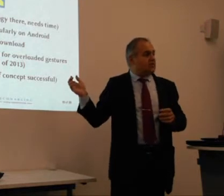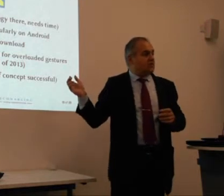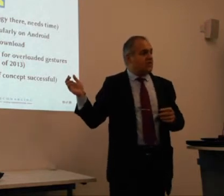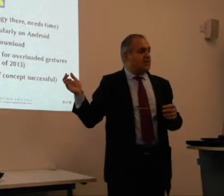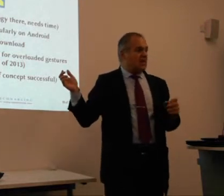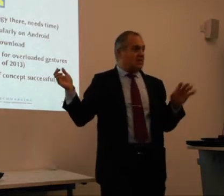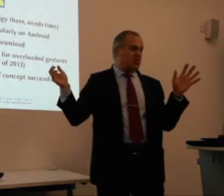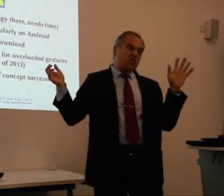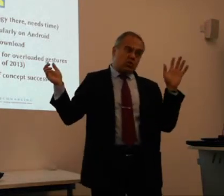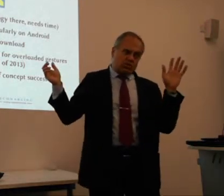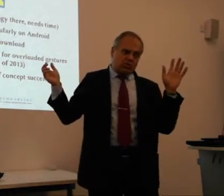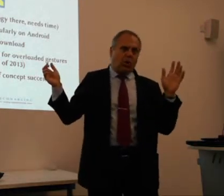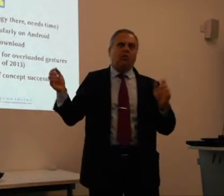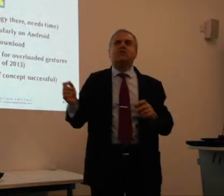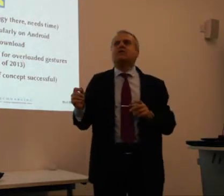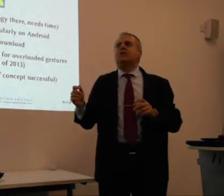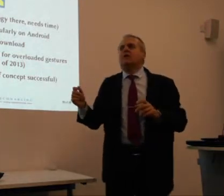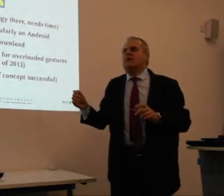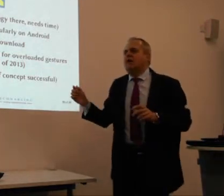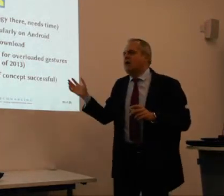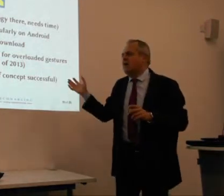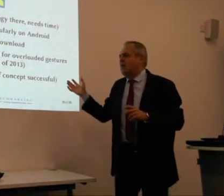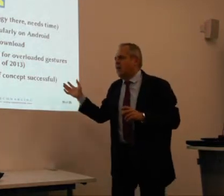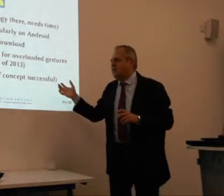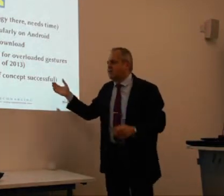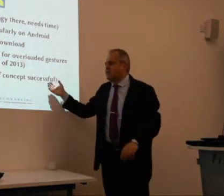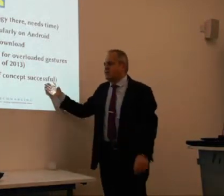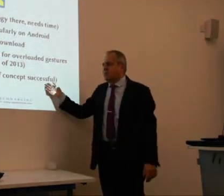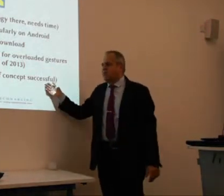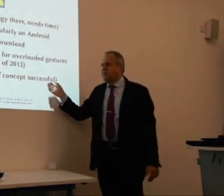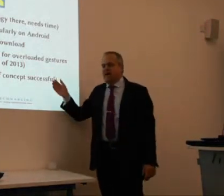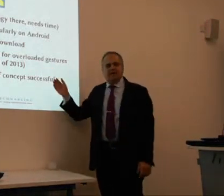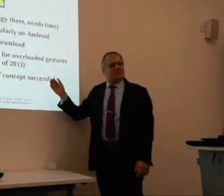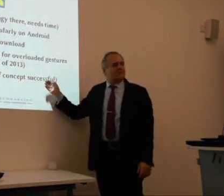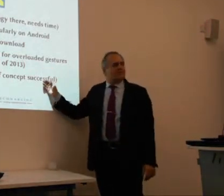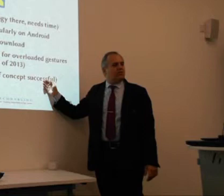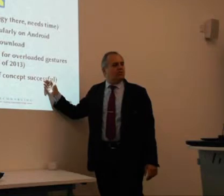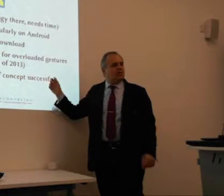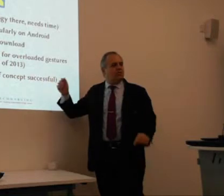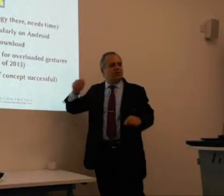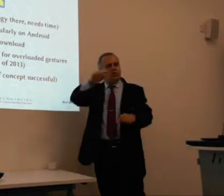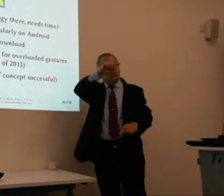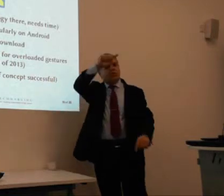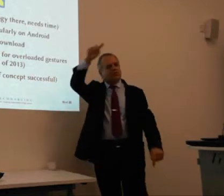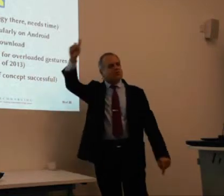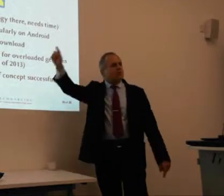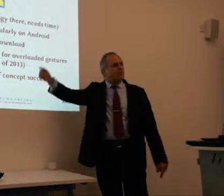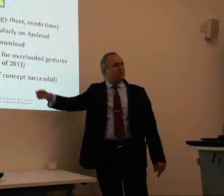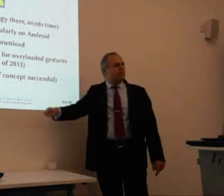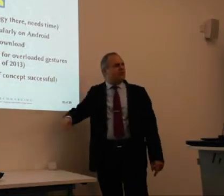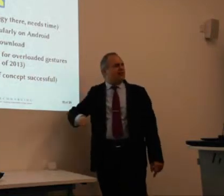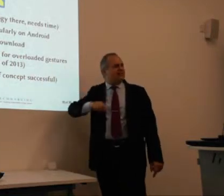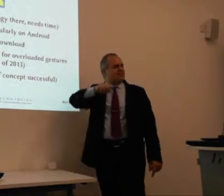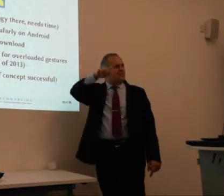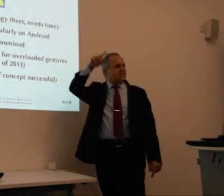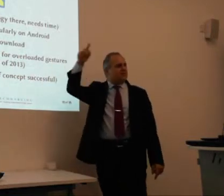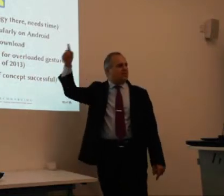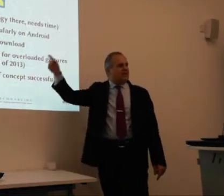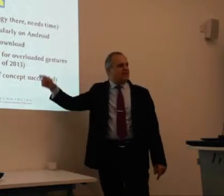is already there sort of uh we have concept proof that so that would close the loop and the circle and